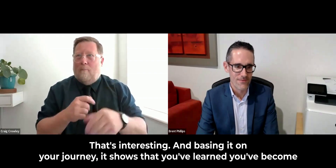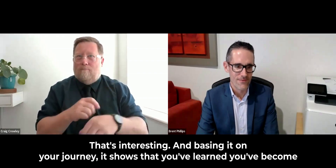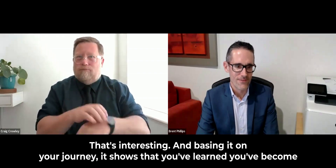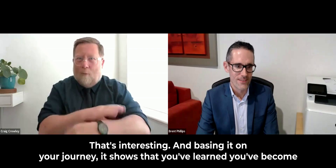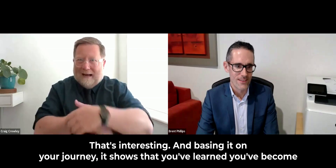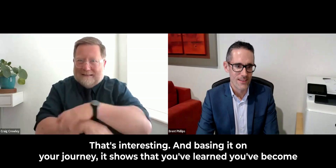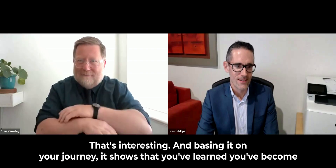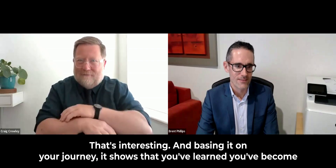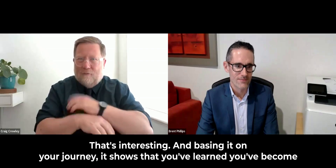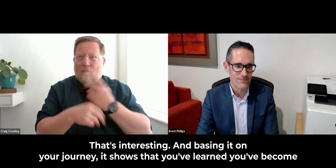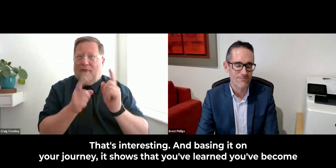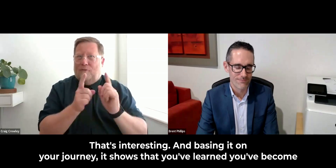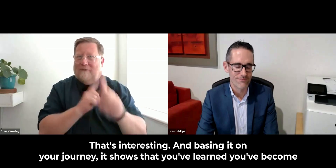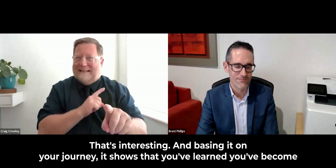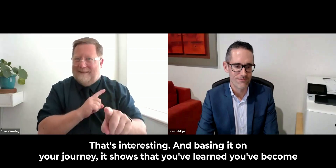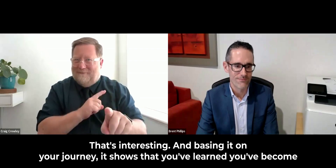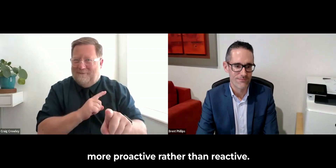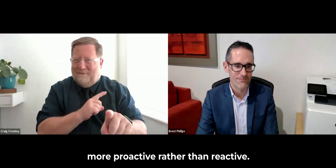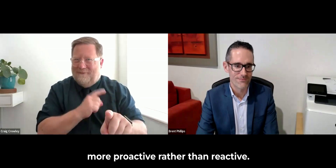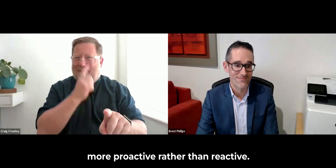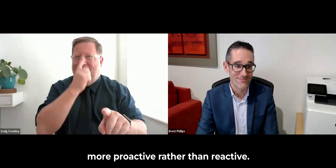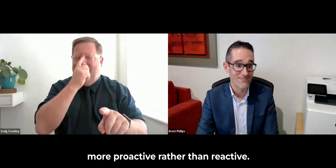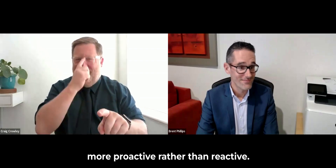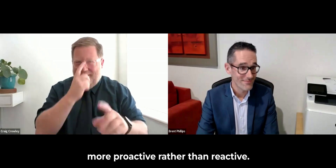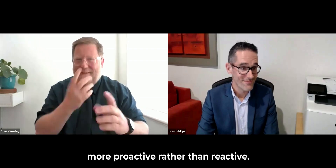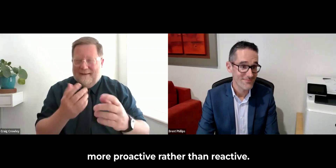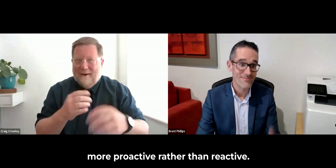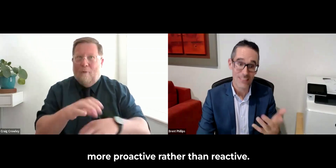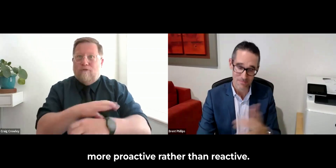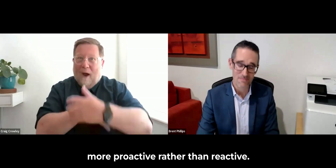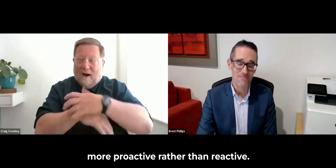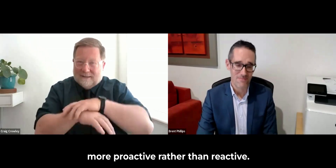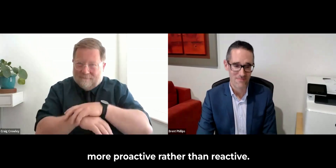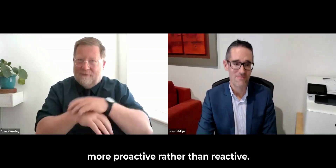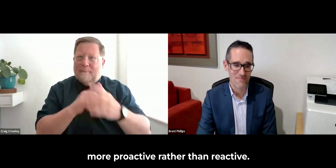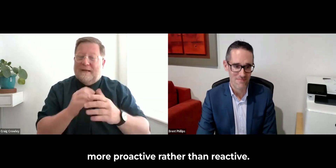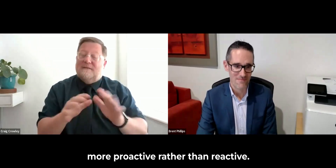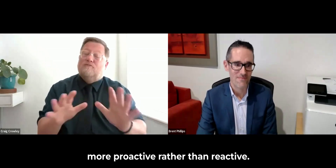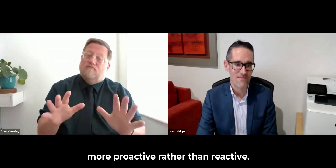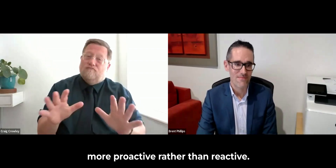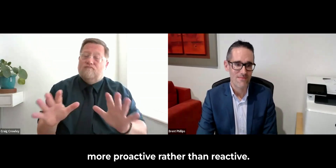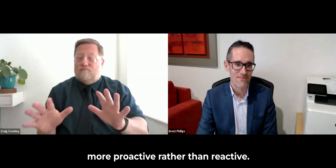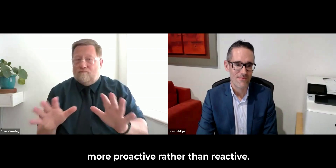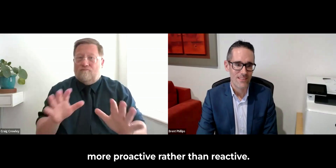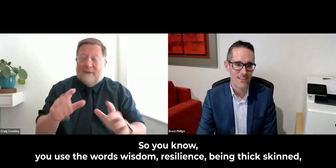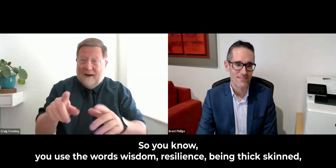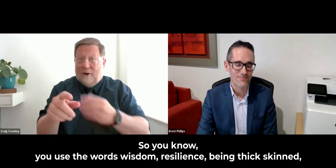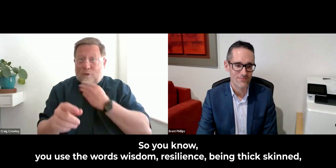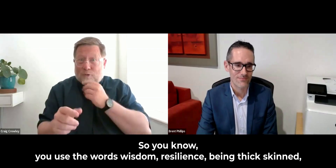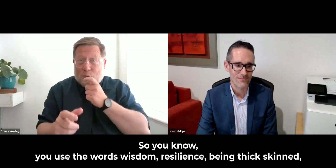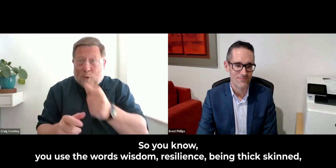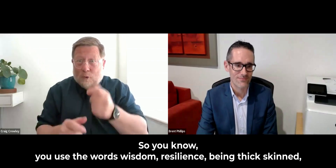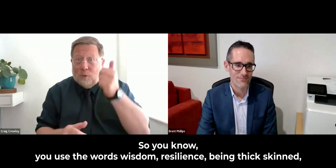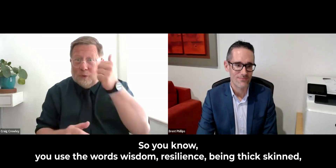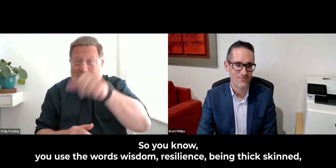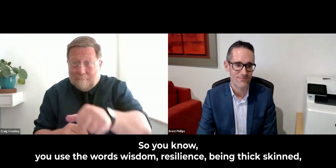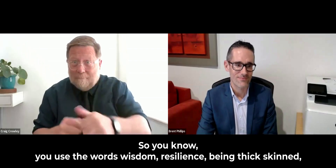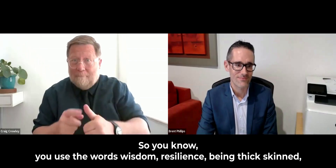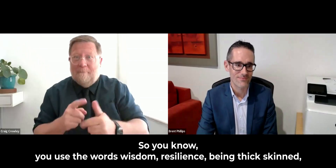you've learnt, you've become more proactive rather than reactive. So, you